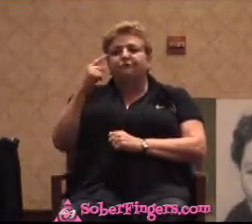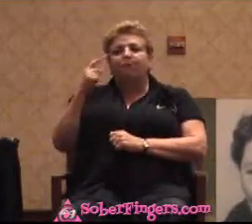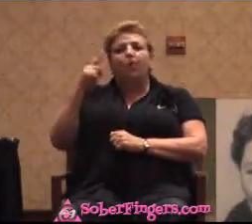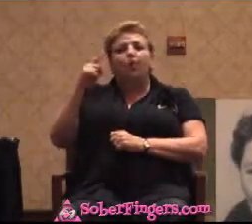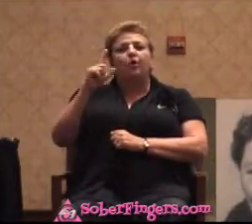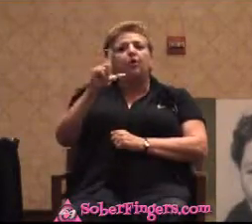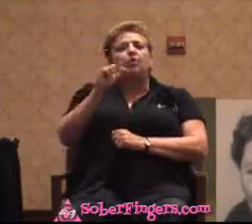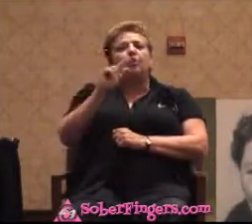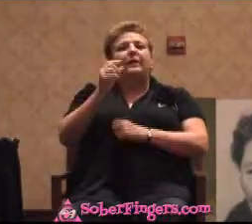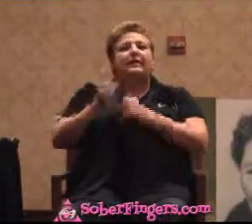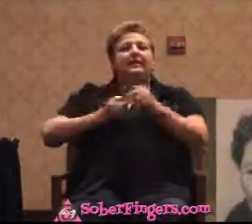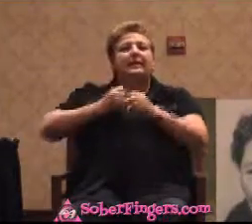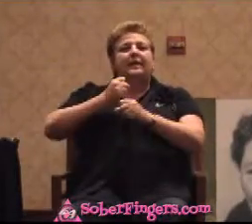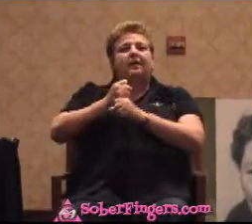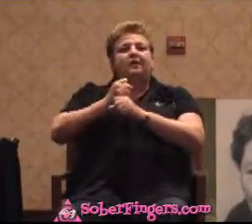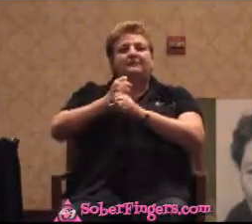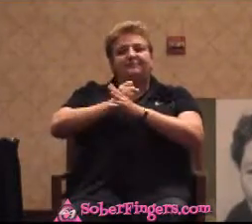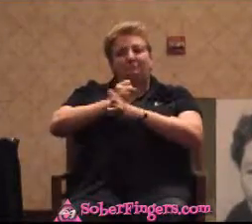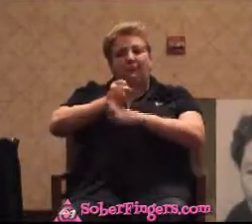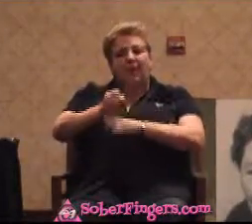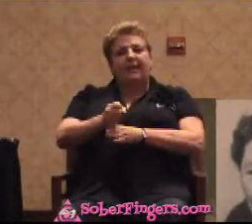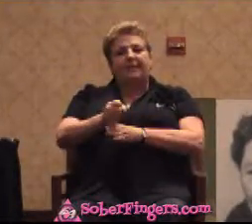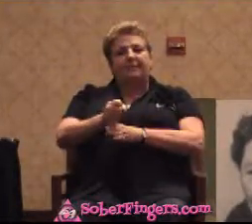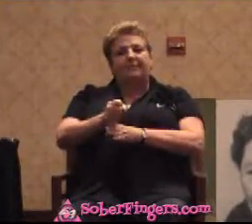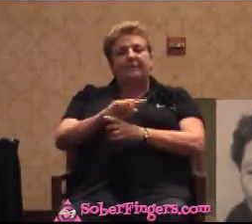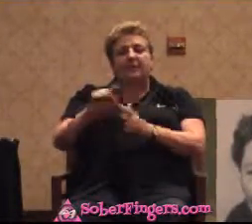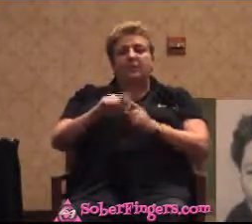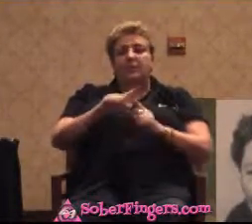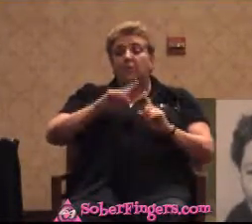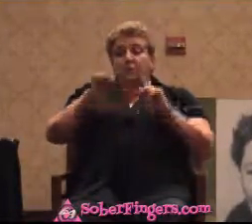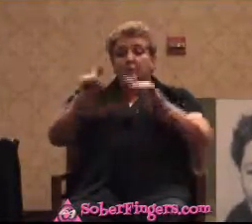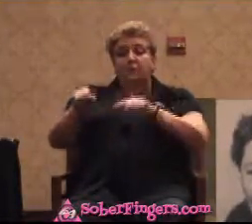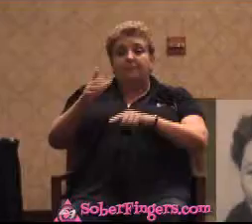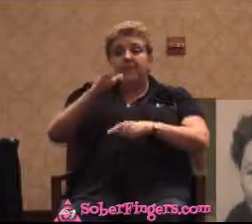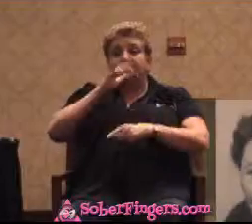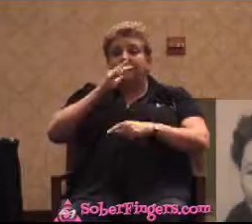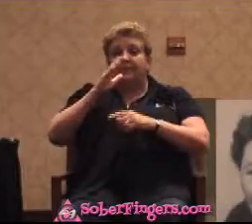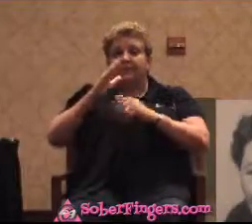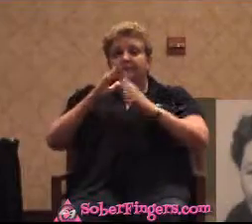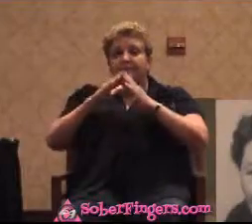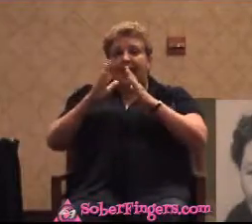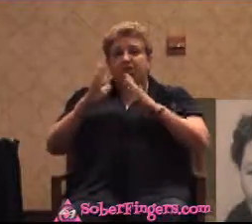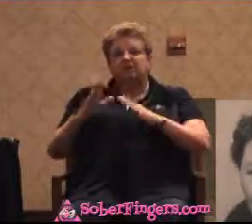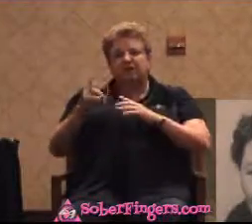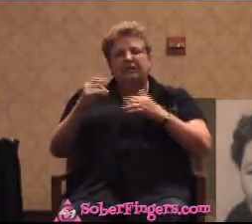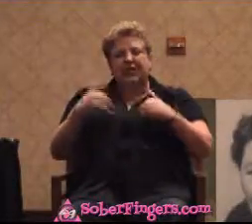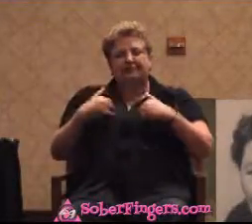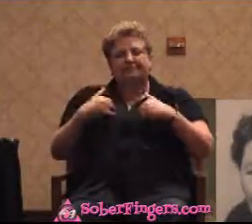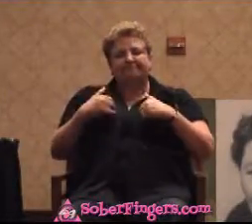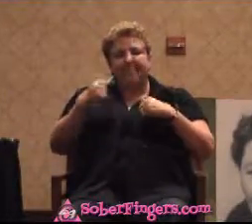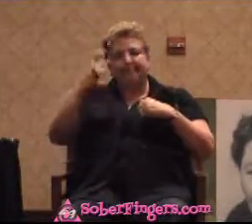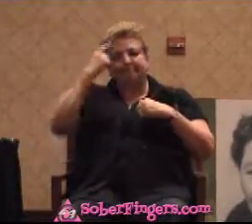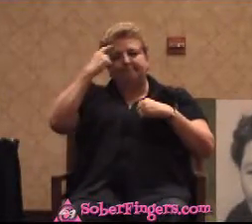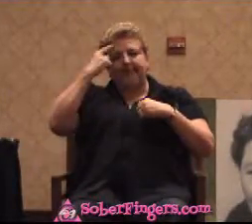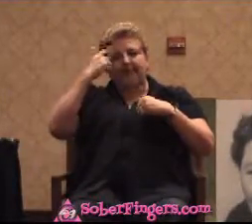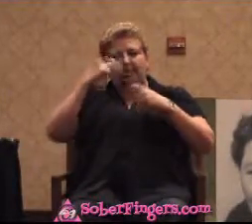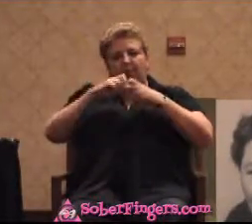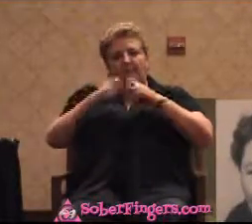of sobriety. And when I went over my mother's struggles with mental illness, and when I went over to share that with